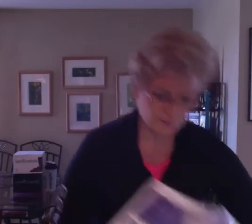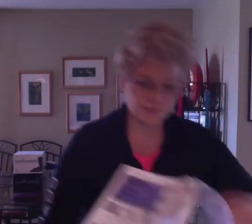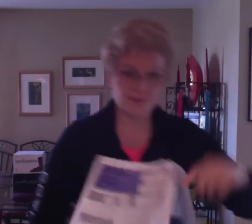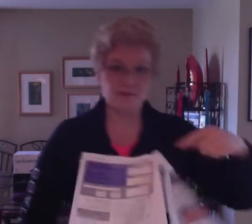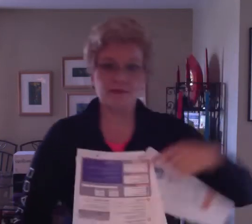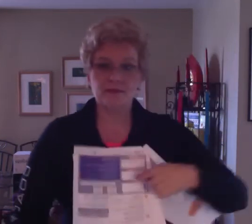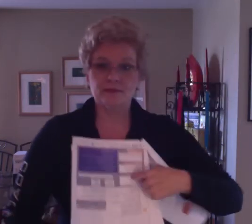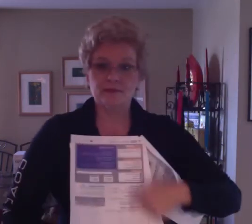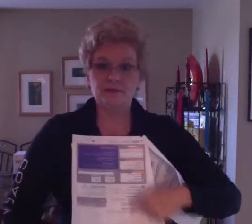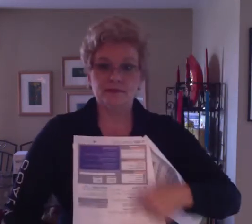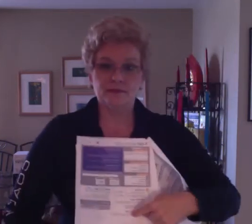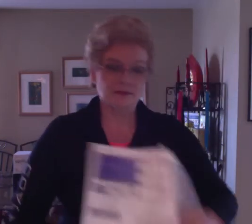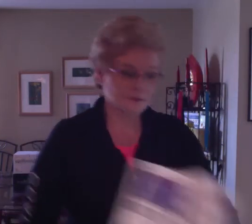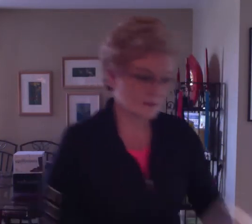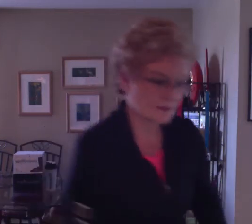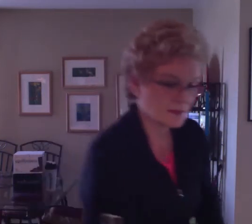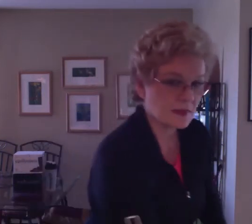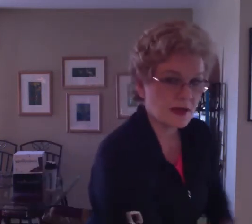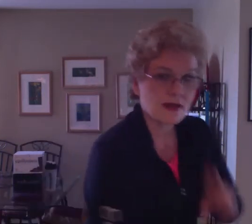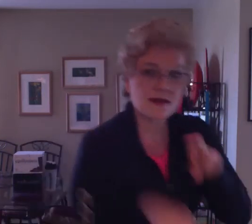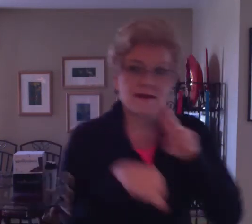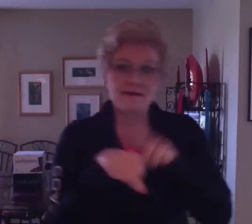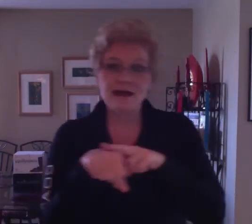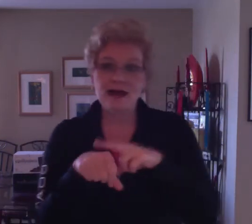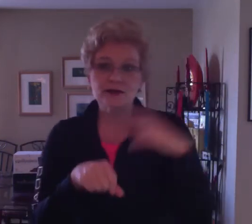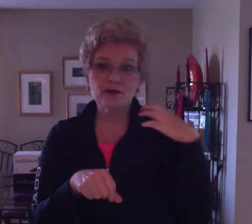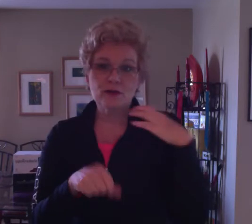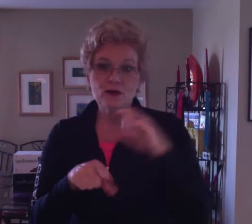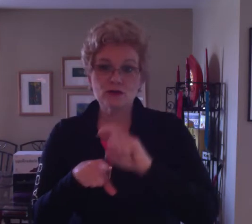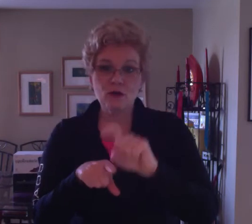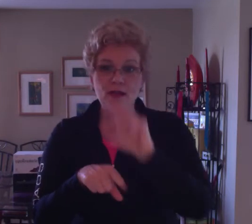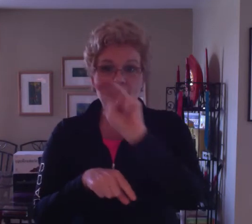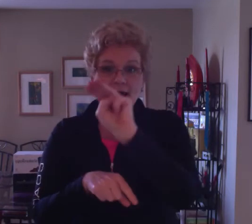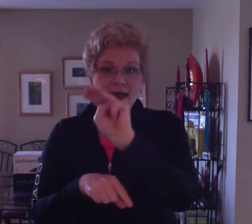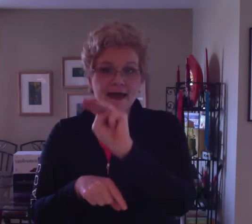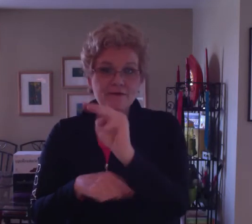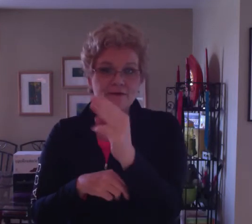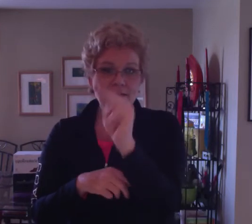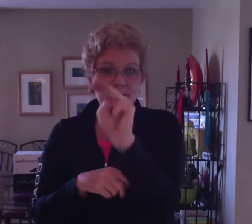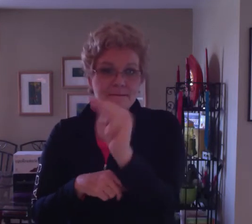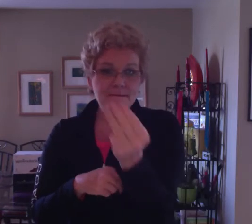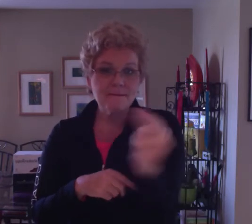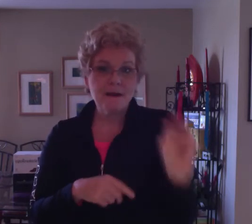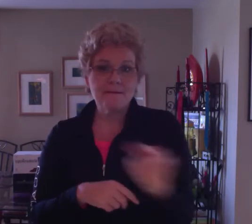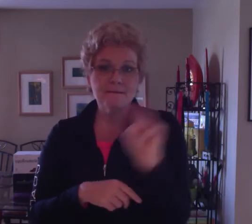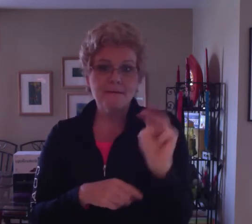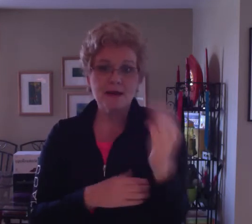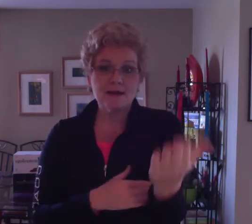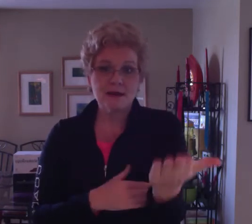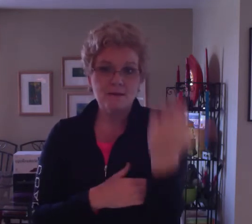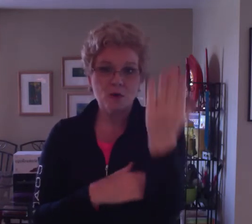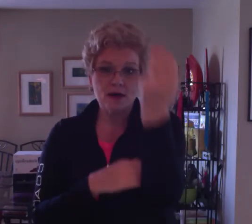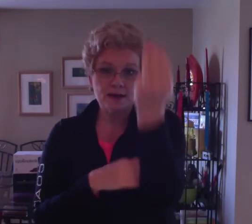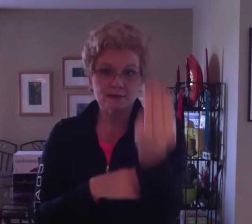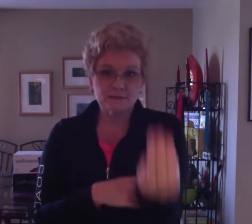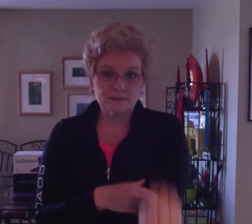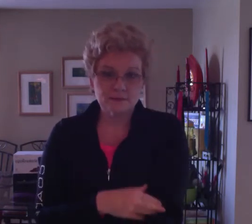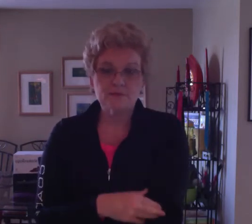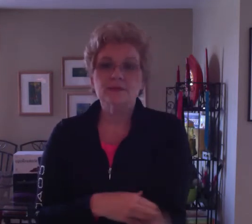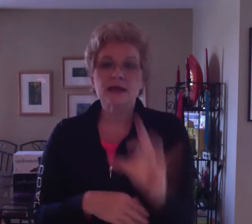morning at 8 a.m. Pacific Standard Time. Like I'm in Texas, so that's 10 a.m. my time. Figure out what that is for you, and